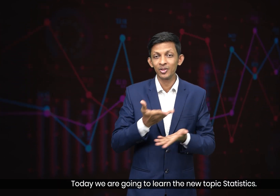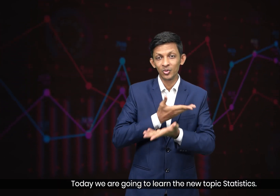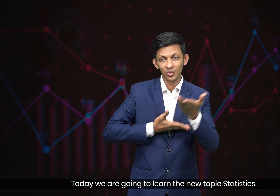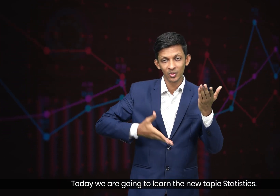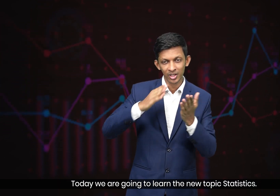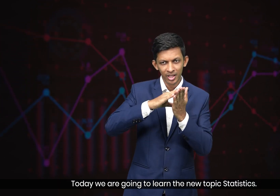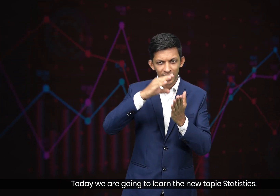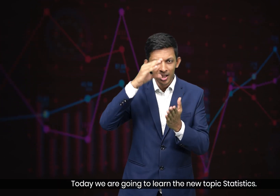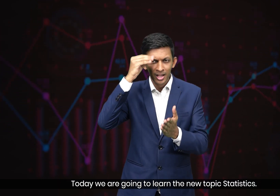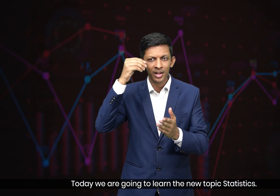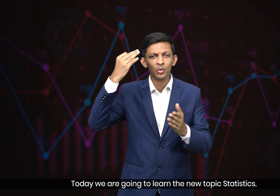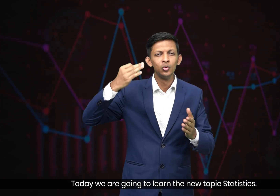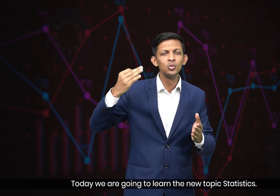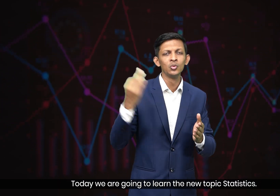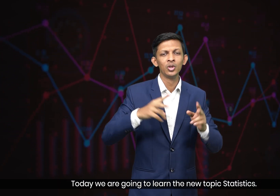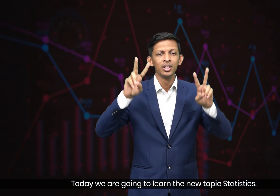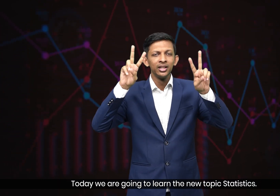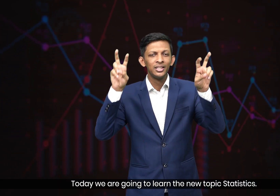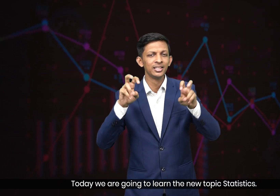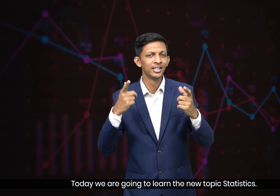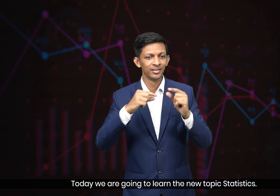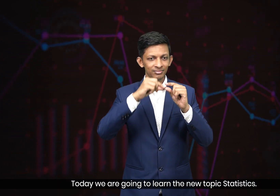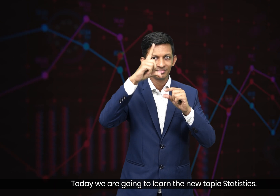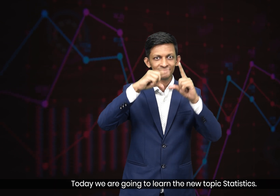Today we are going to learn the new topic statistics.